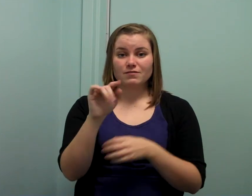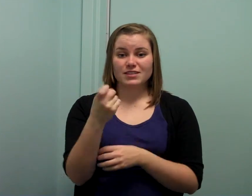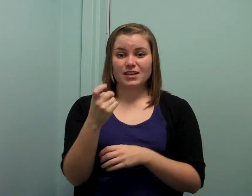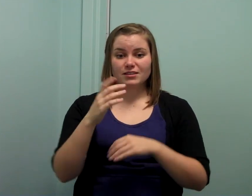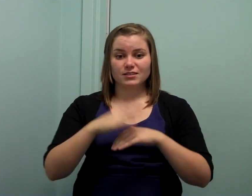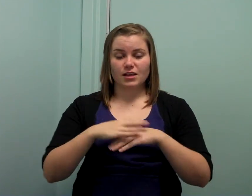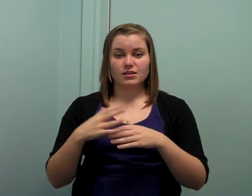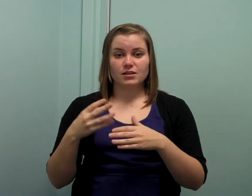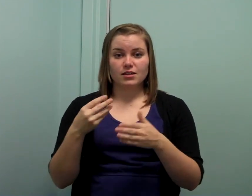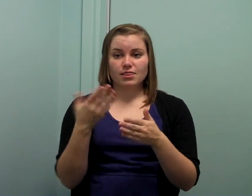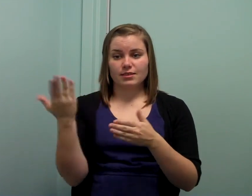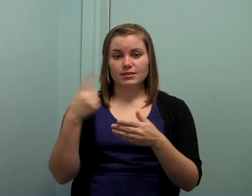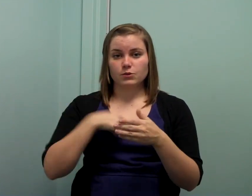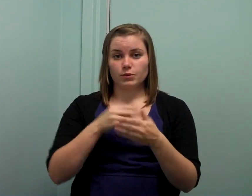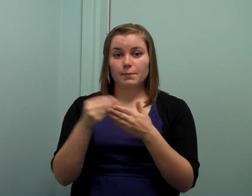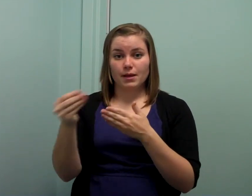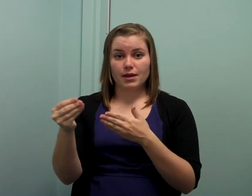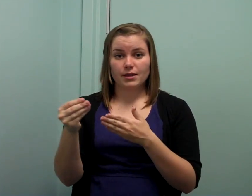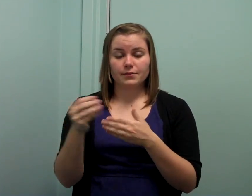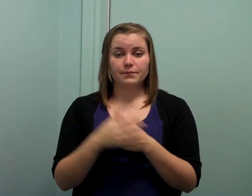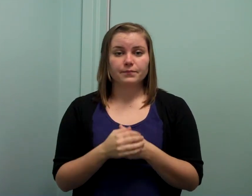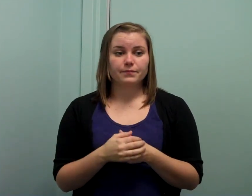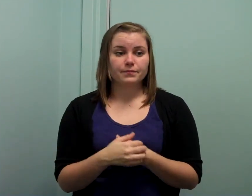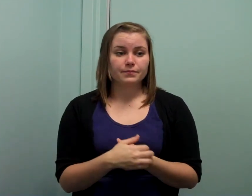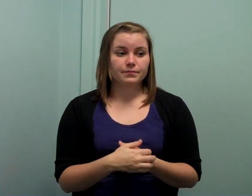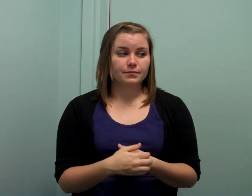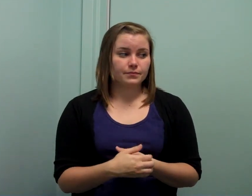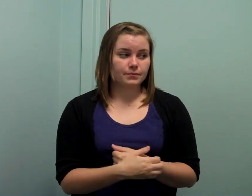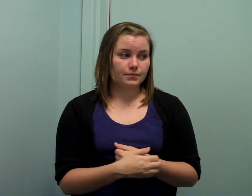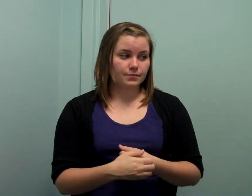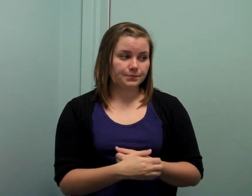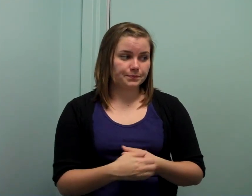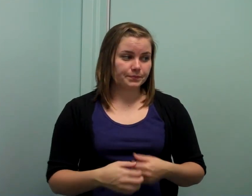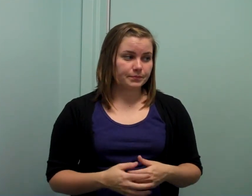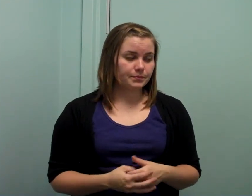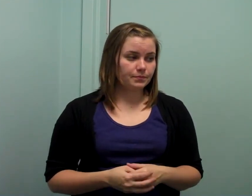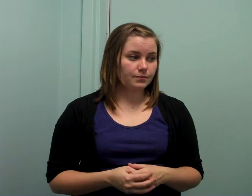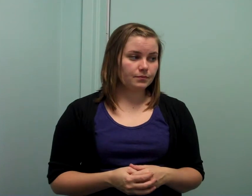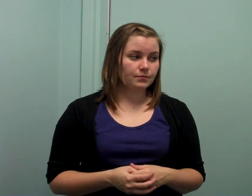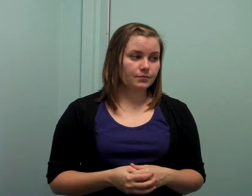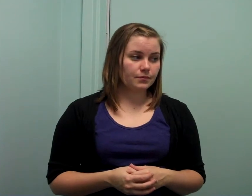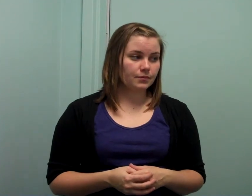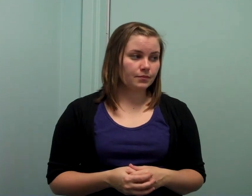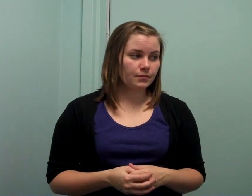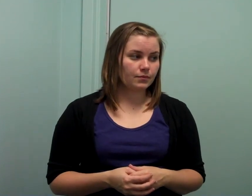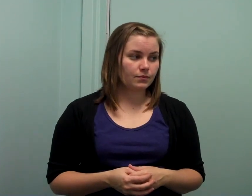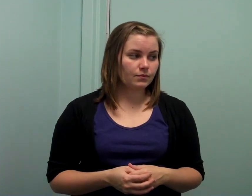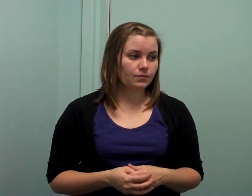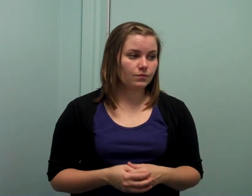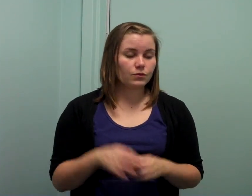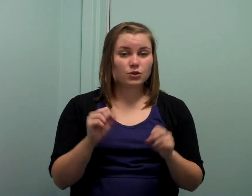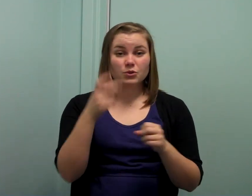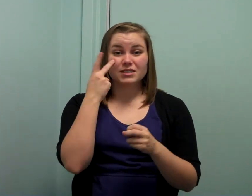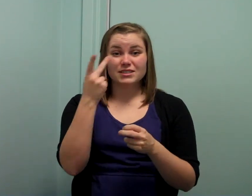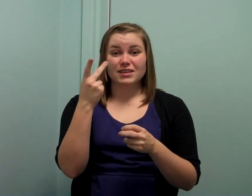because it hits most heavily on those least able to pay. You can see where that could lead to some political